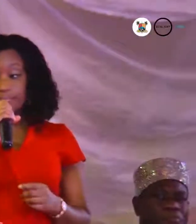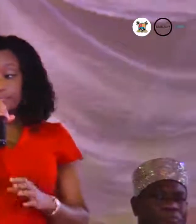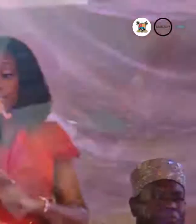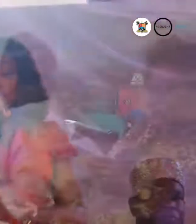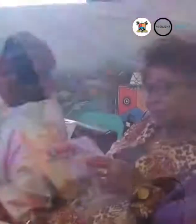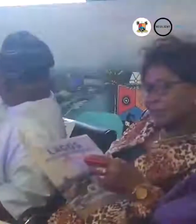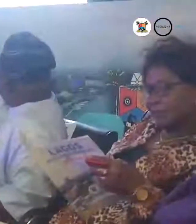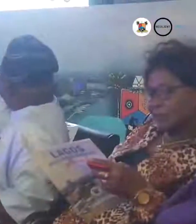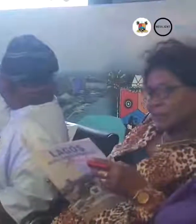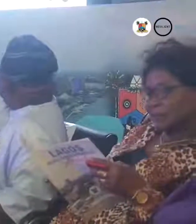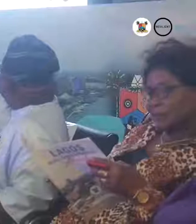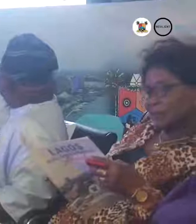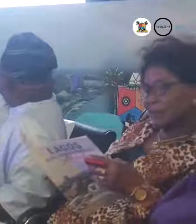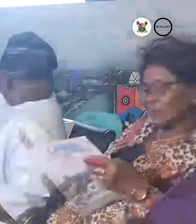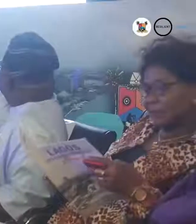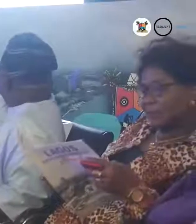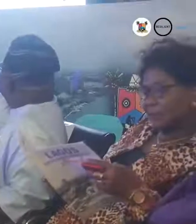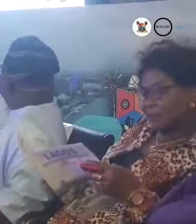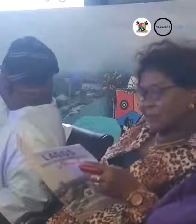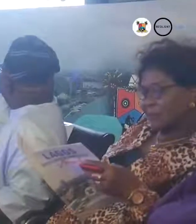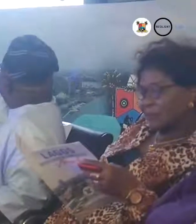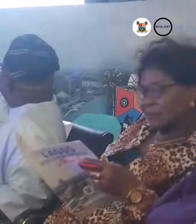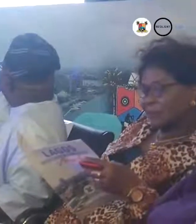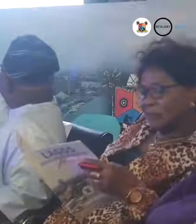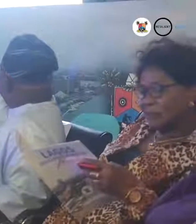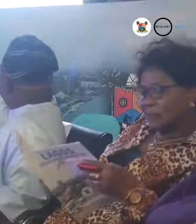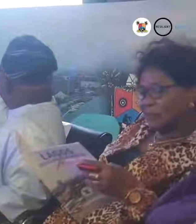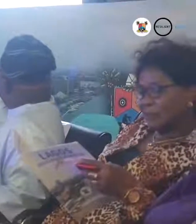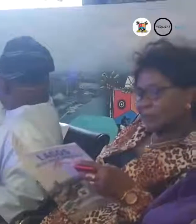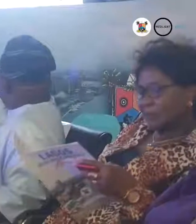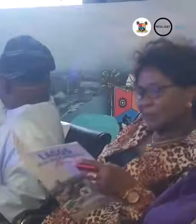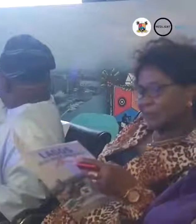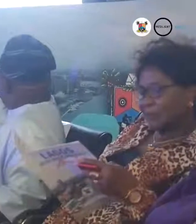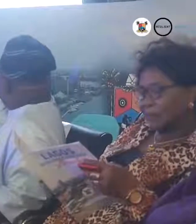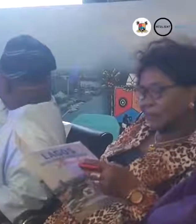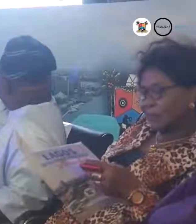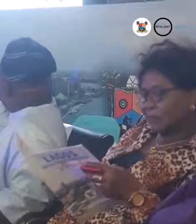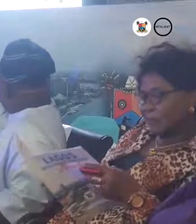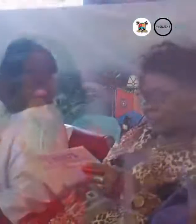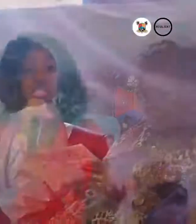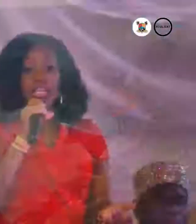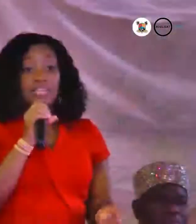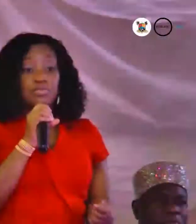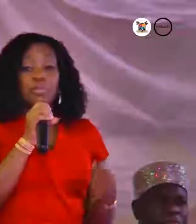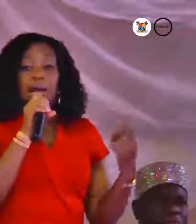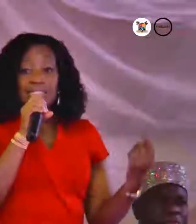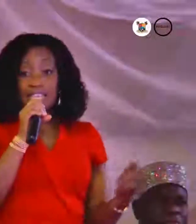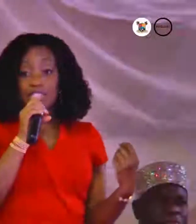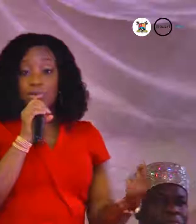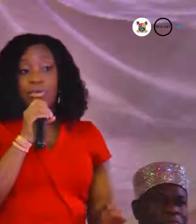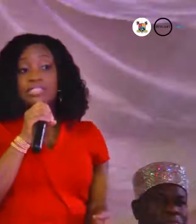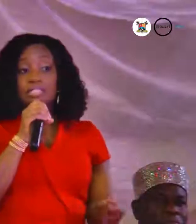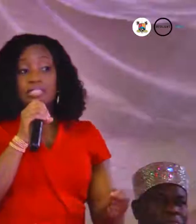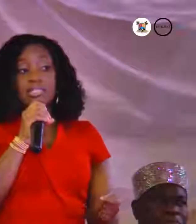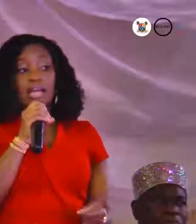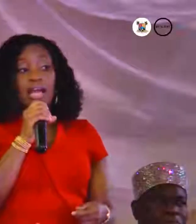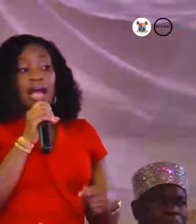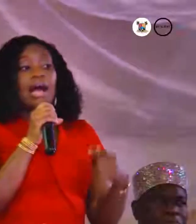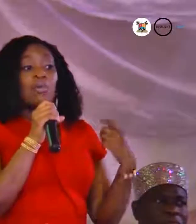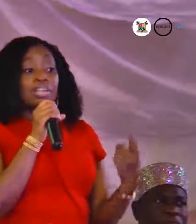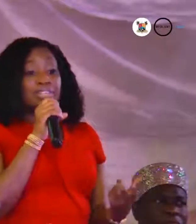qualities. What do we mean by this? They need to be reflective, meaning that we need to learn from past